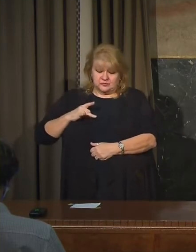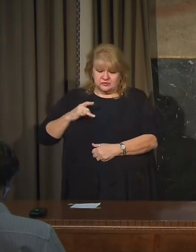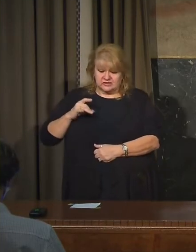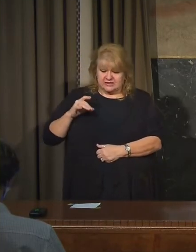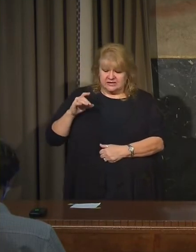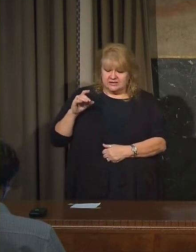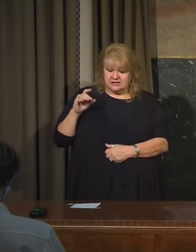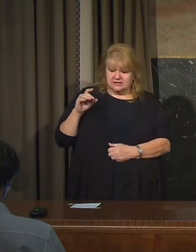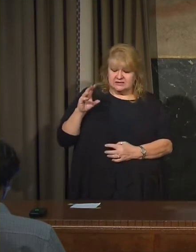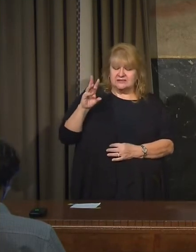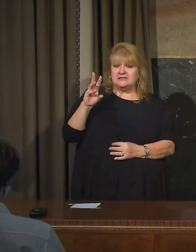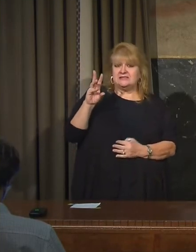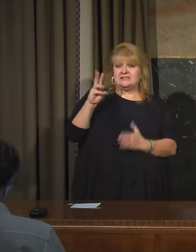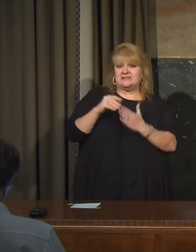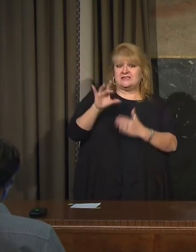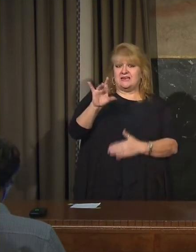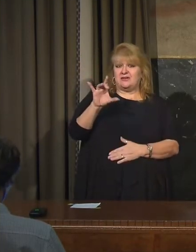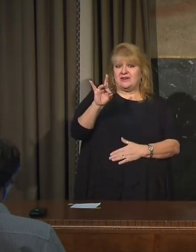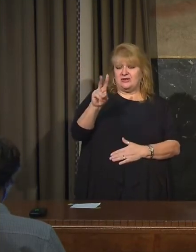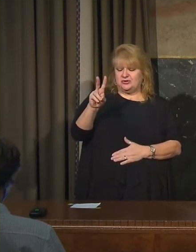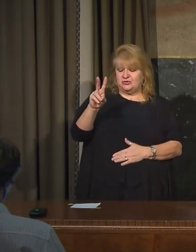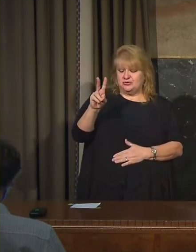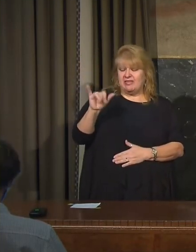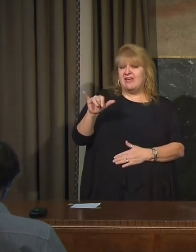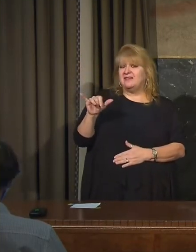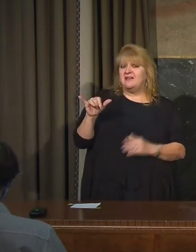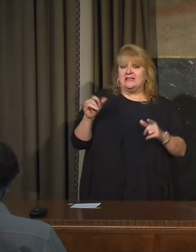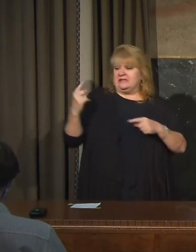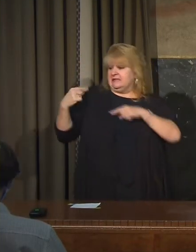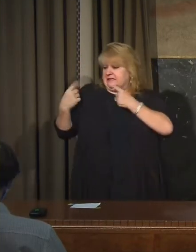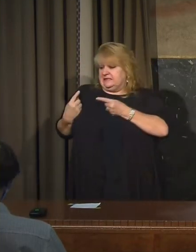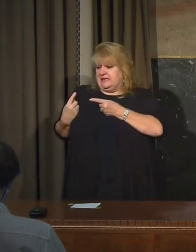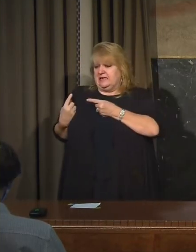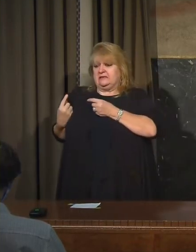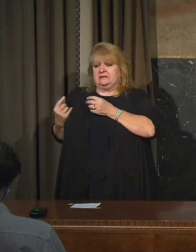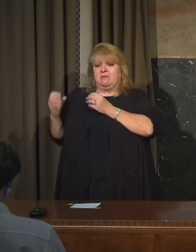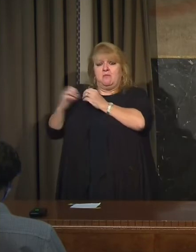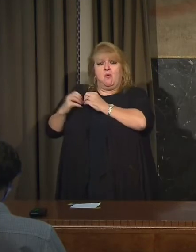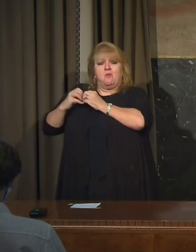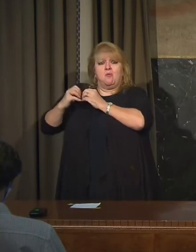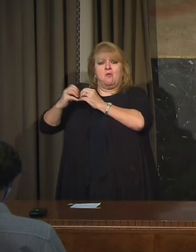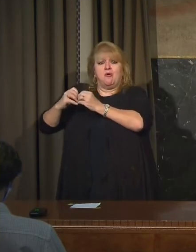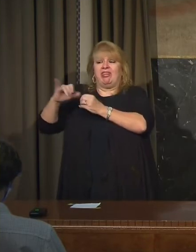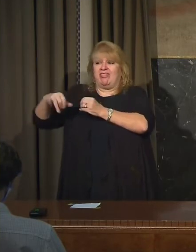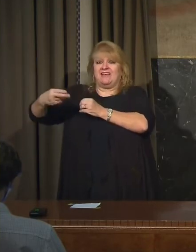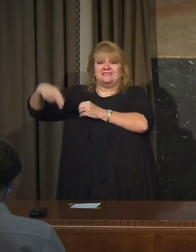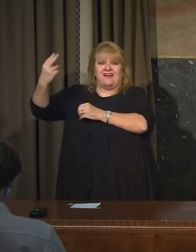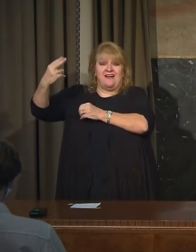Again, that's the highest number of daily cases that we've reported at any point in the pandemic.